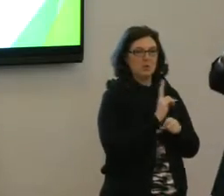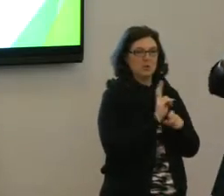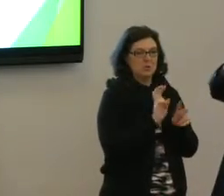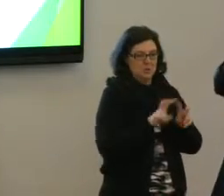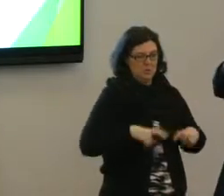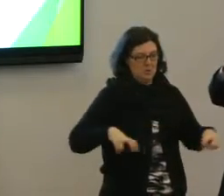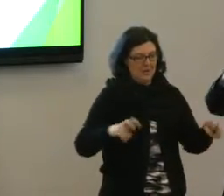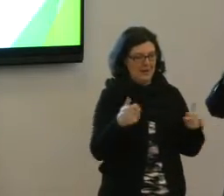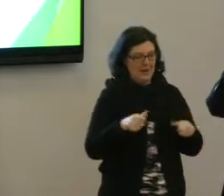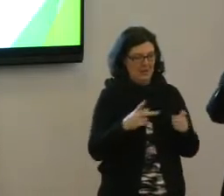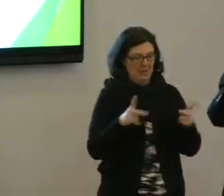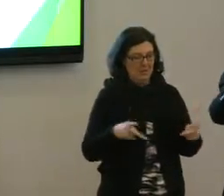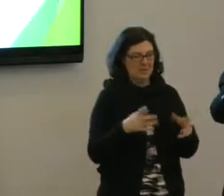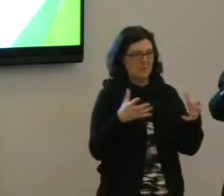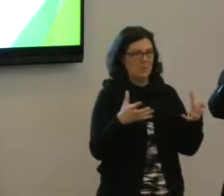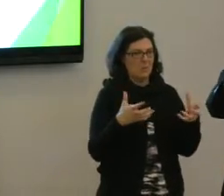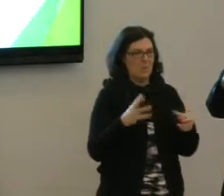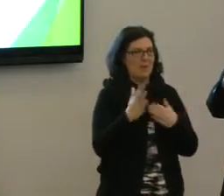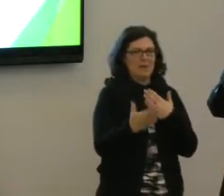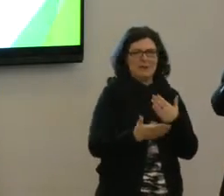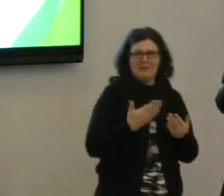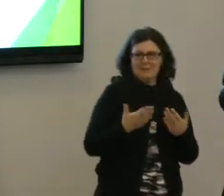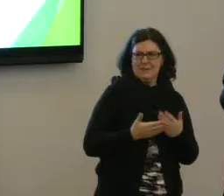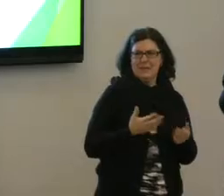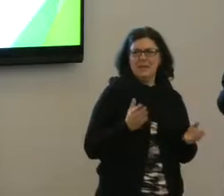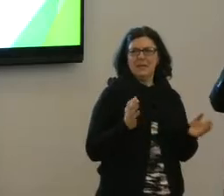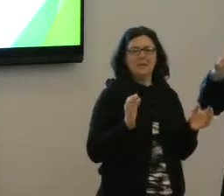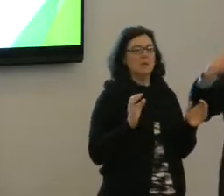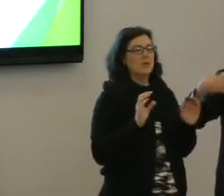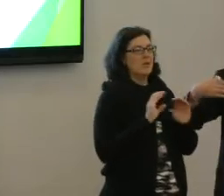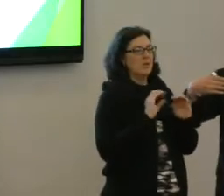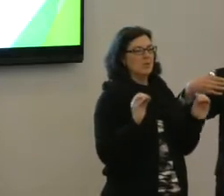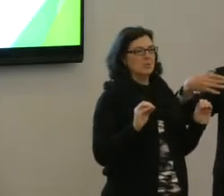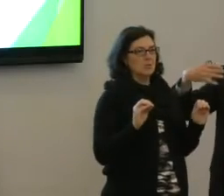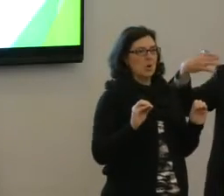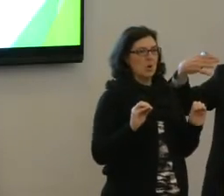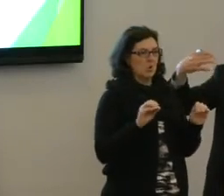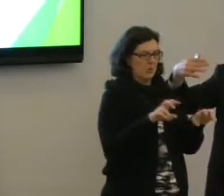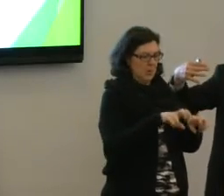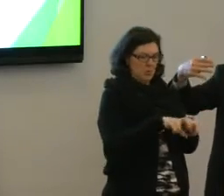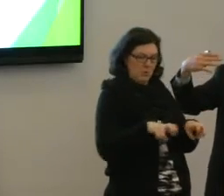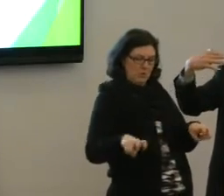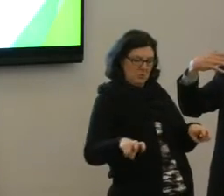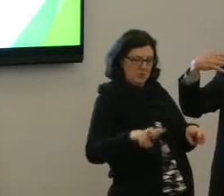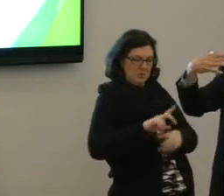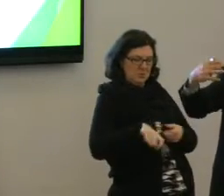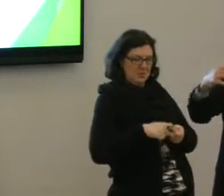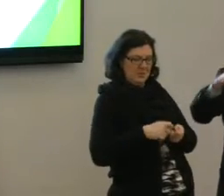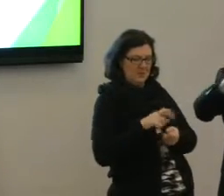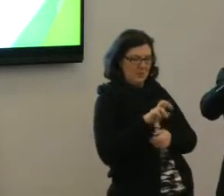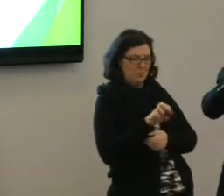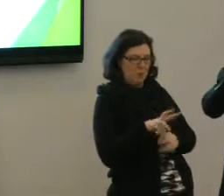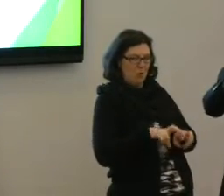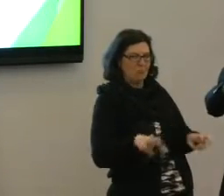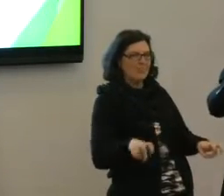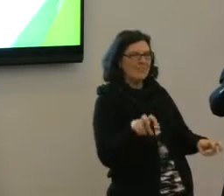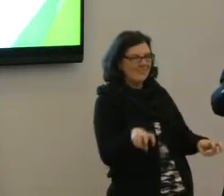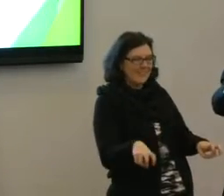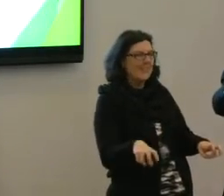sit anywhere they want to in the congregation. There's not a, quote, wheelchair row at some